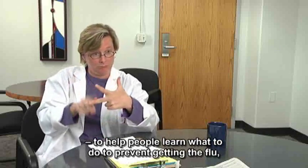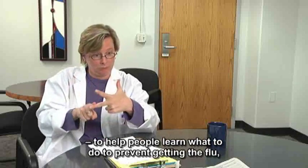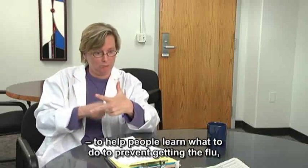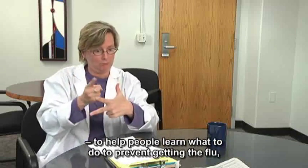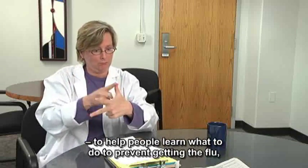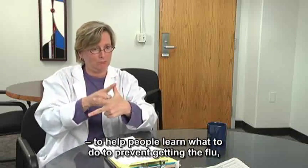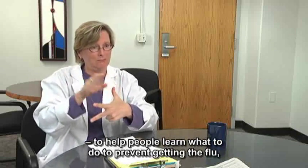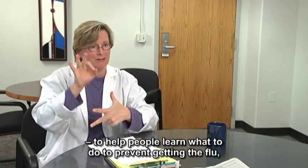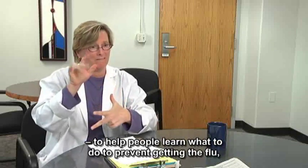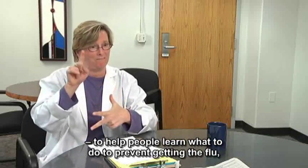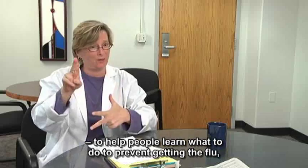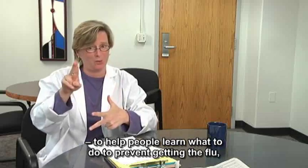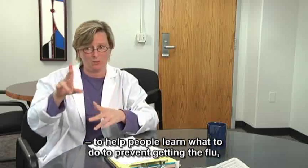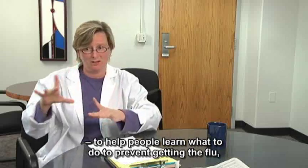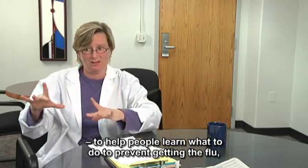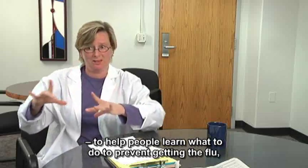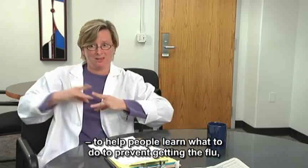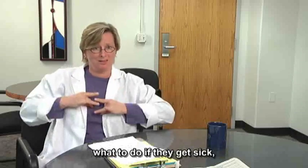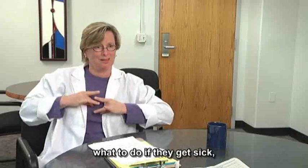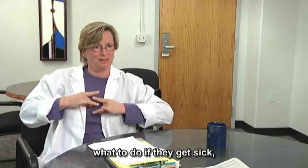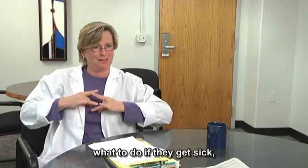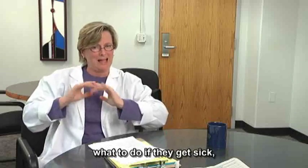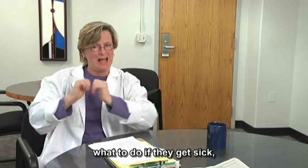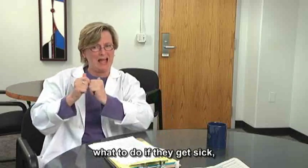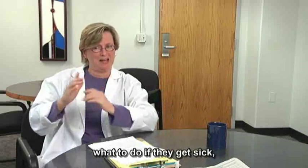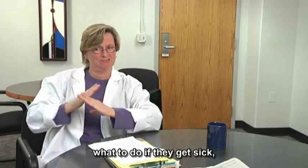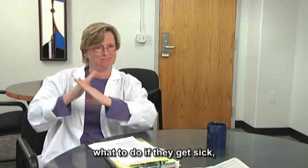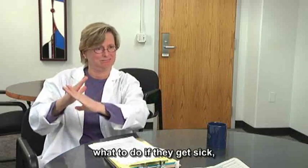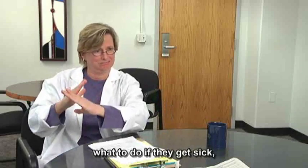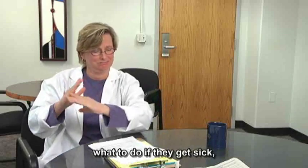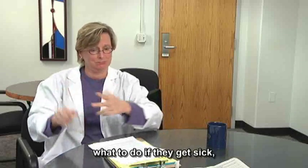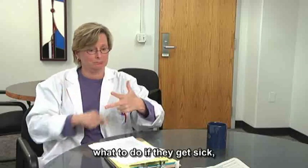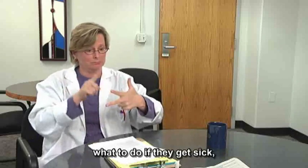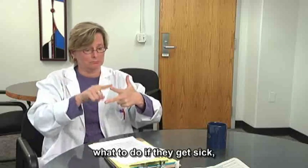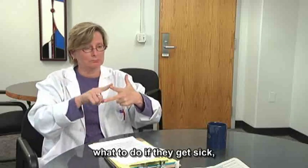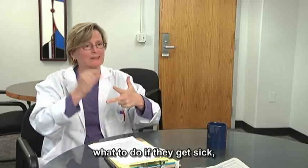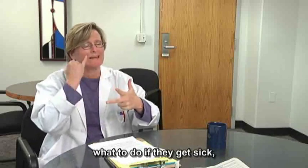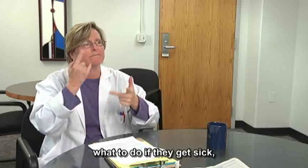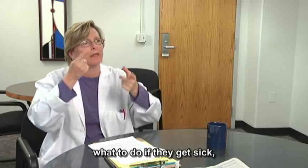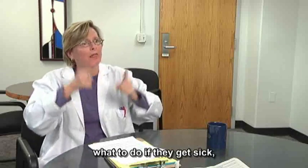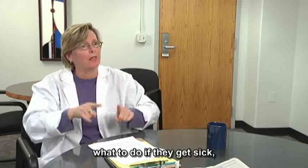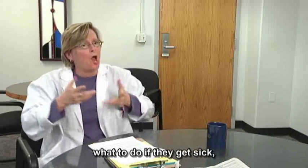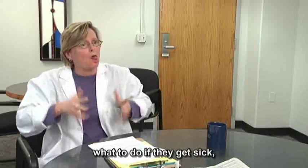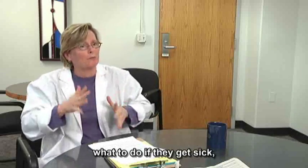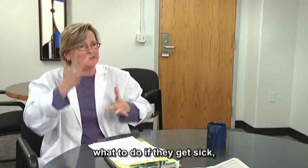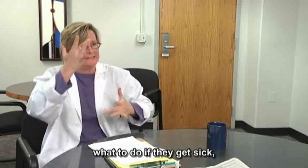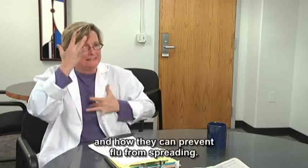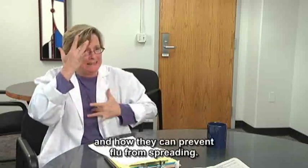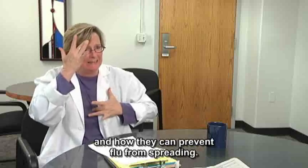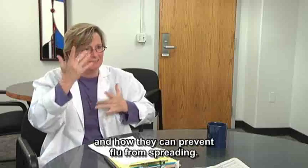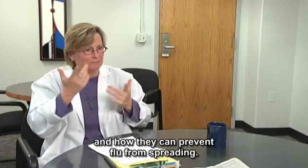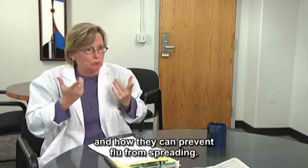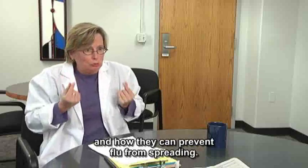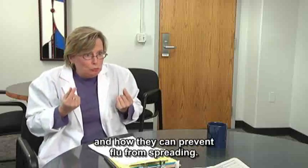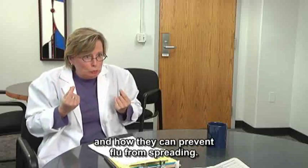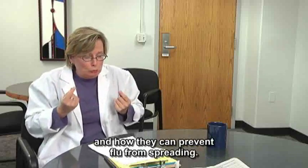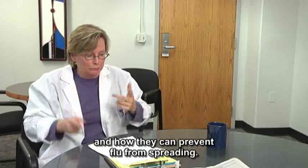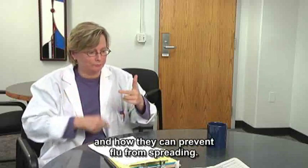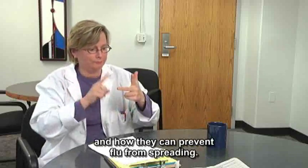what to do if they get sick, and how they can